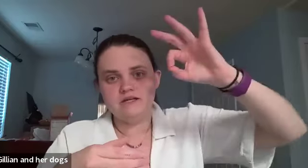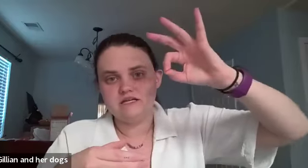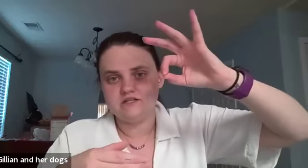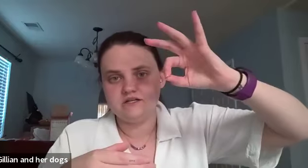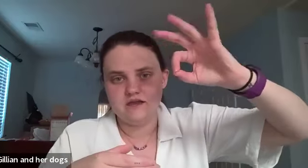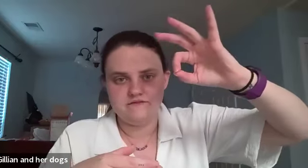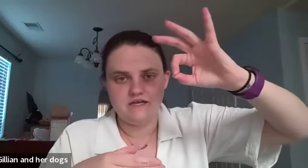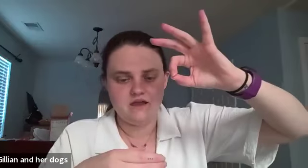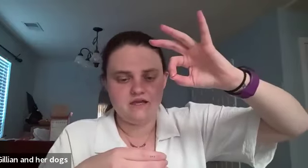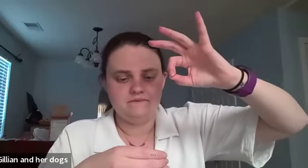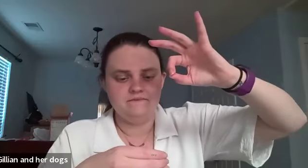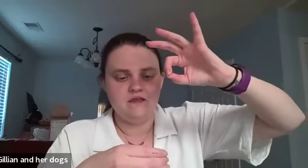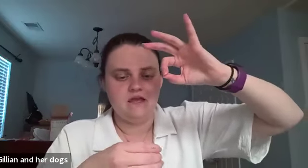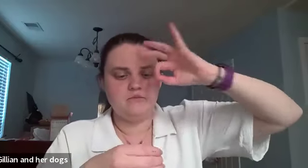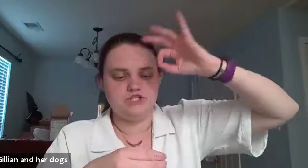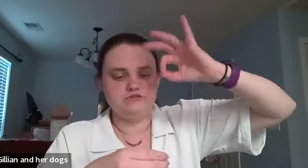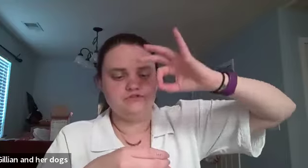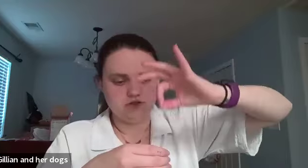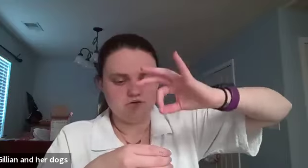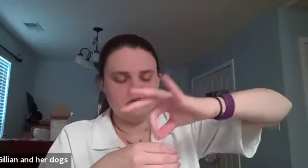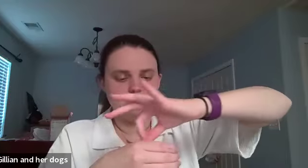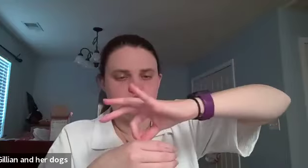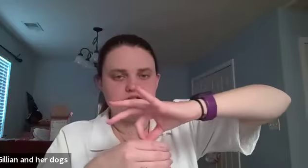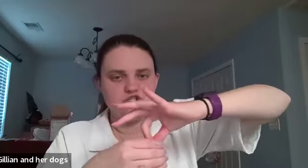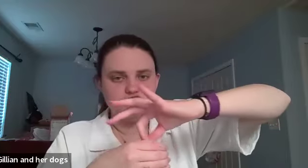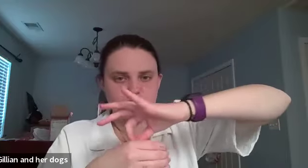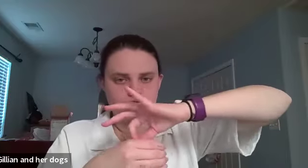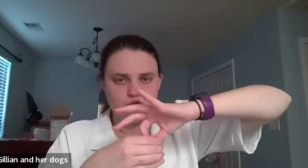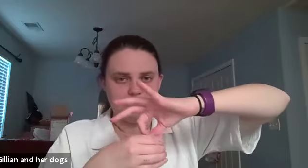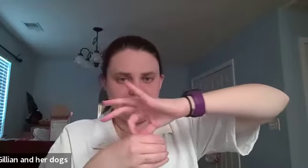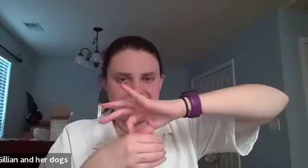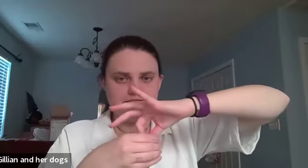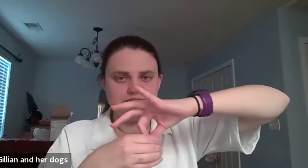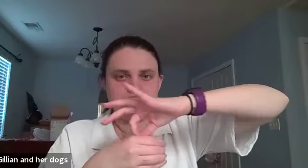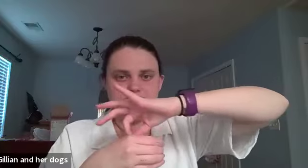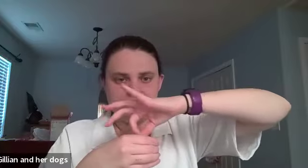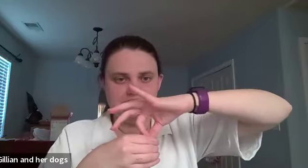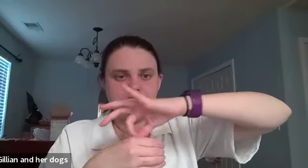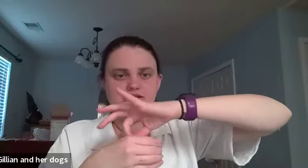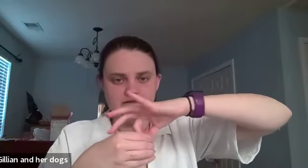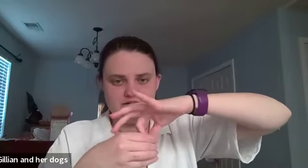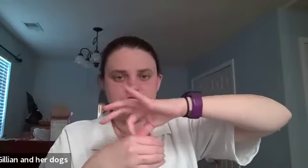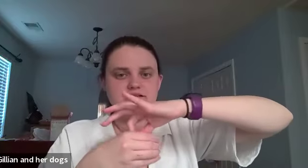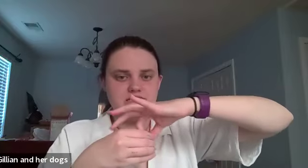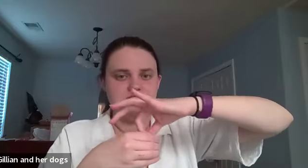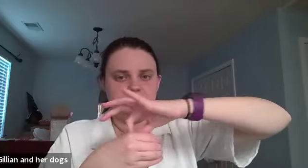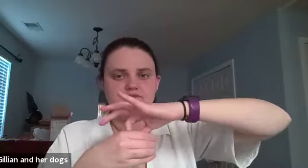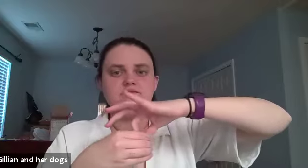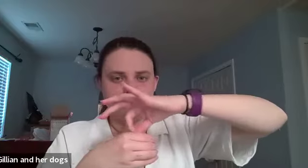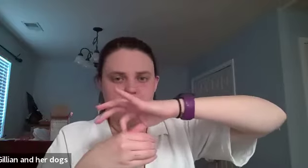dominant is going to have the 9. And what you do is you're going to circle in it. Tea, tea,